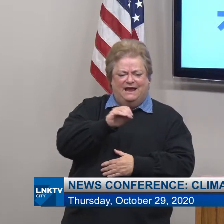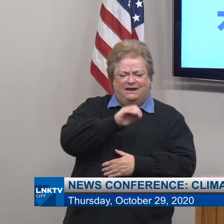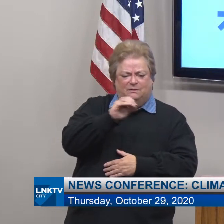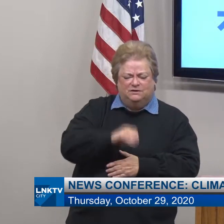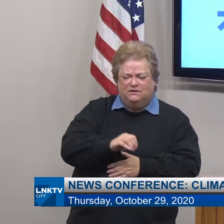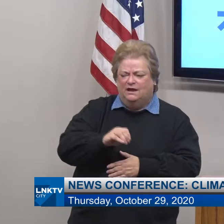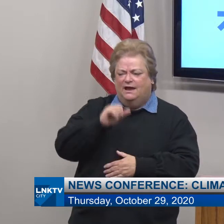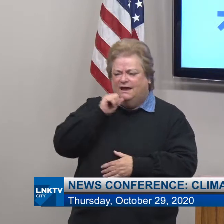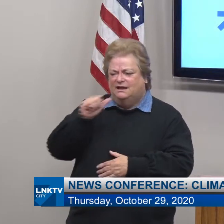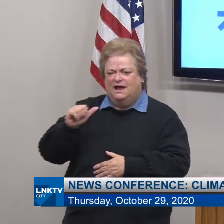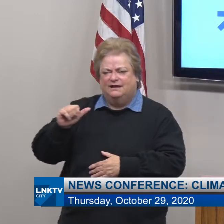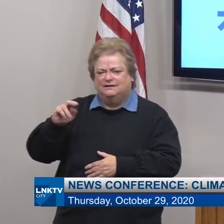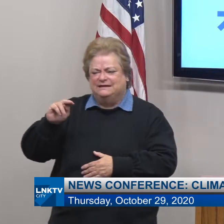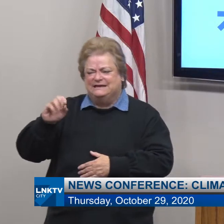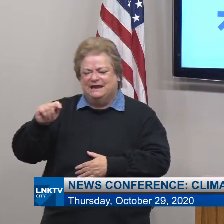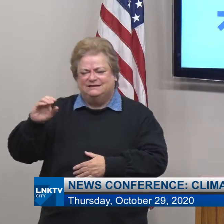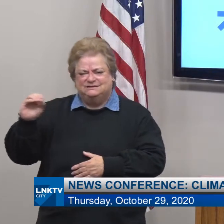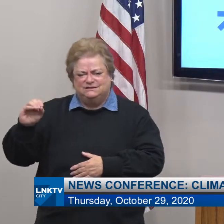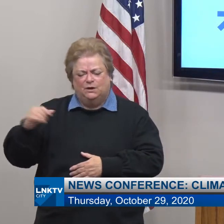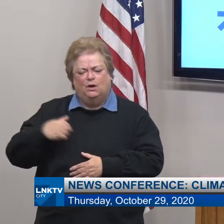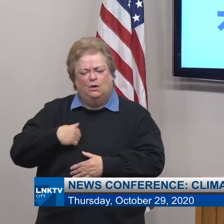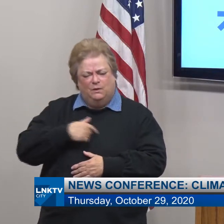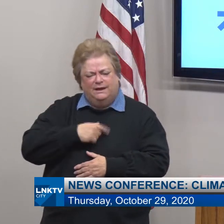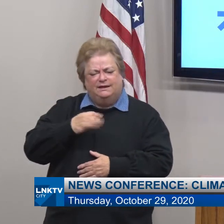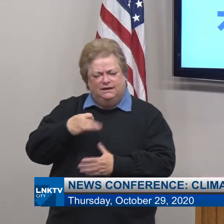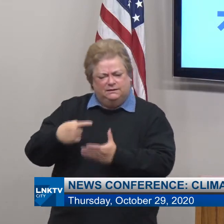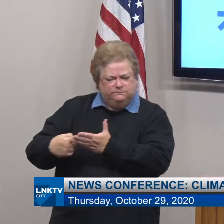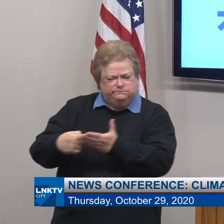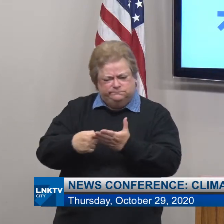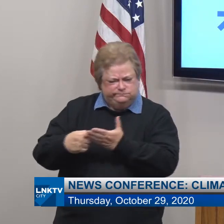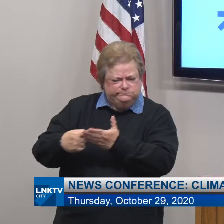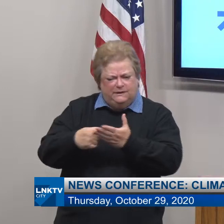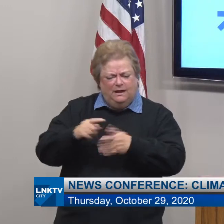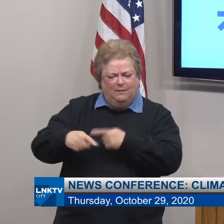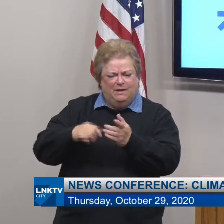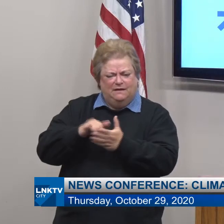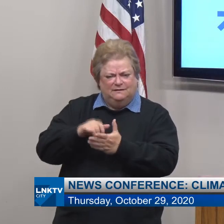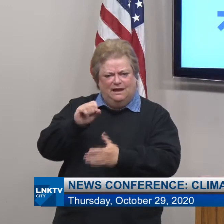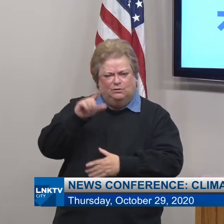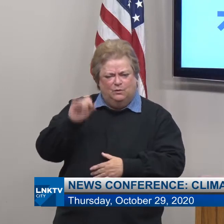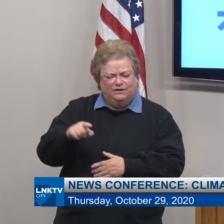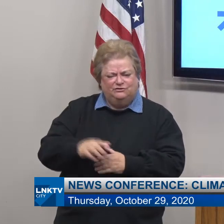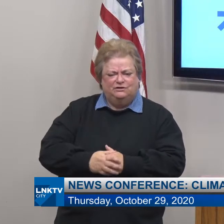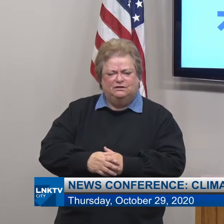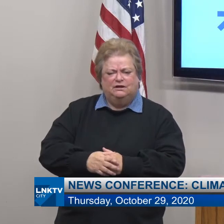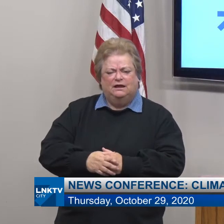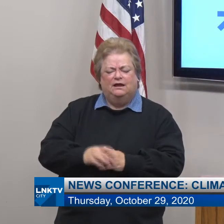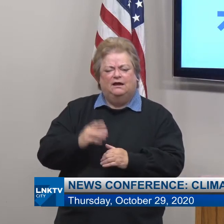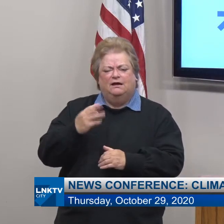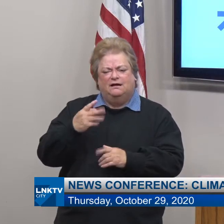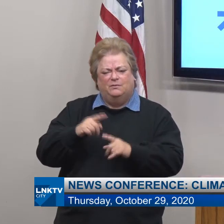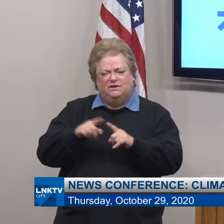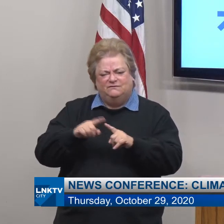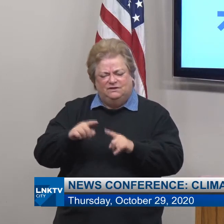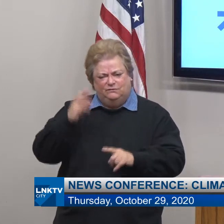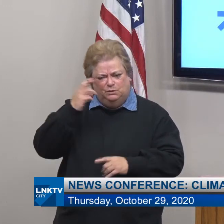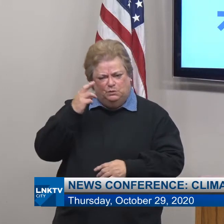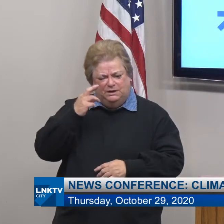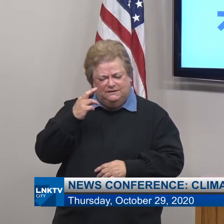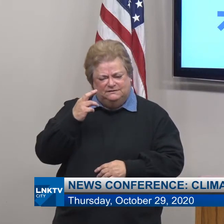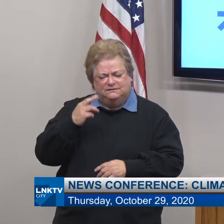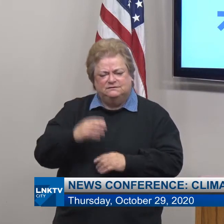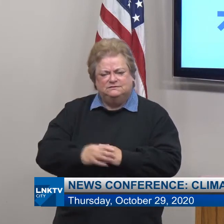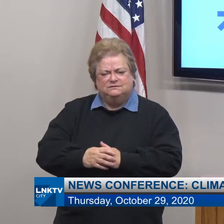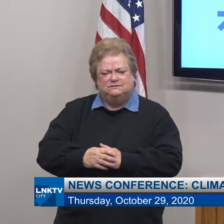zero? We had extensive conversation about that very question. And there are a couple different reasons for it. One is because